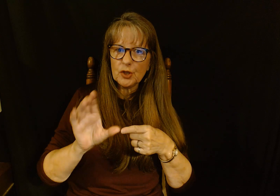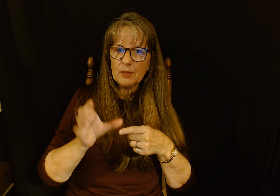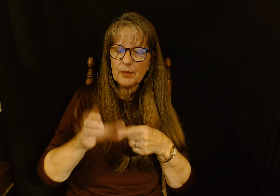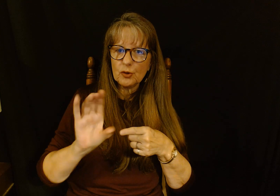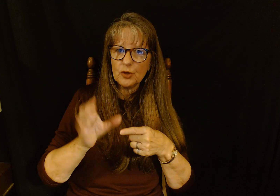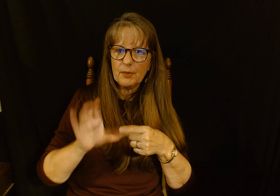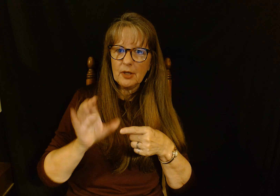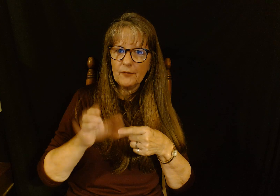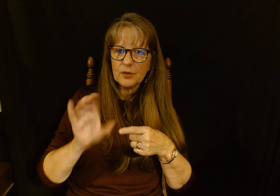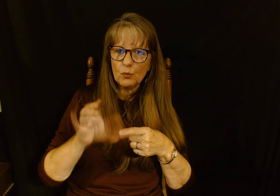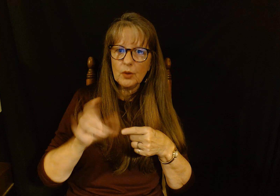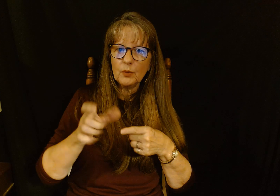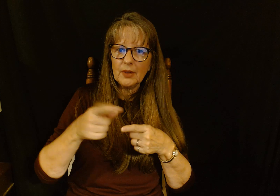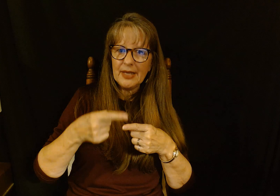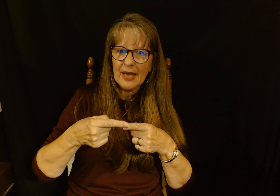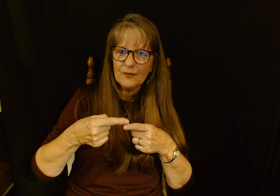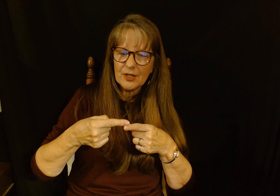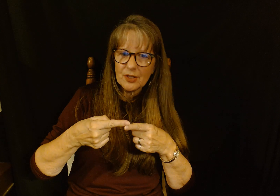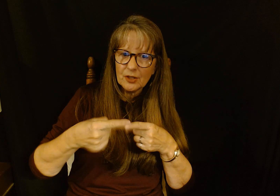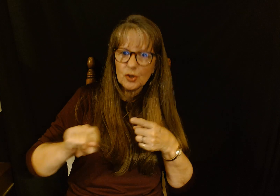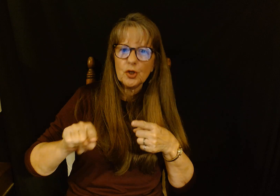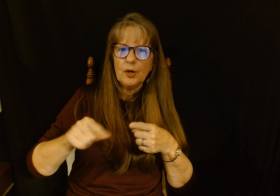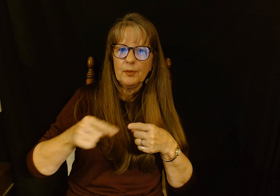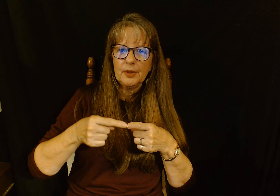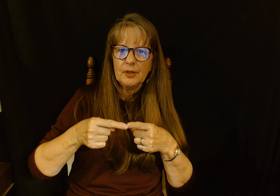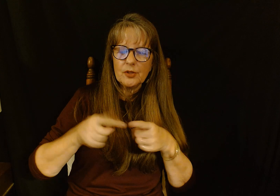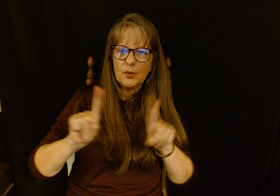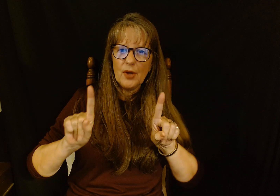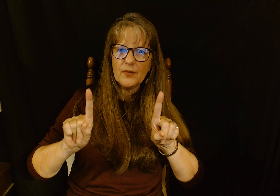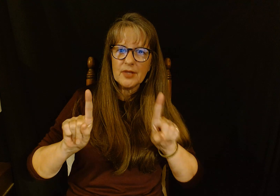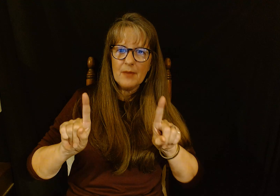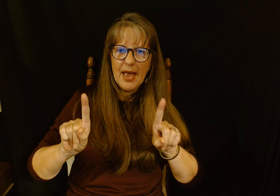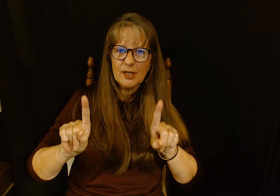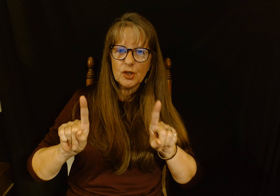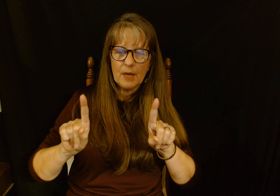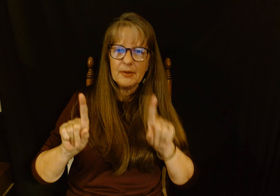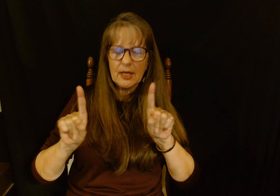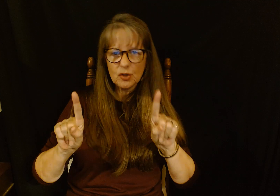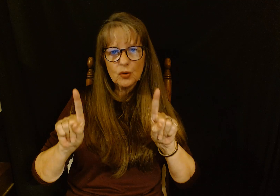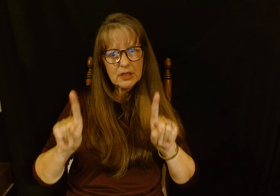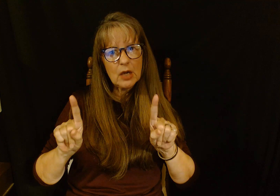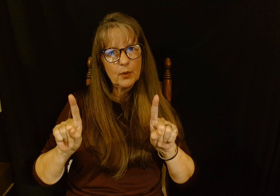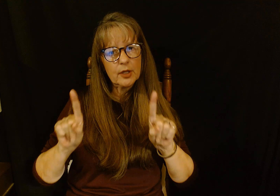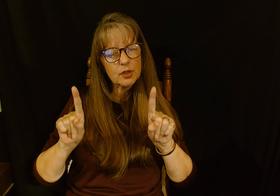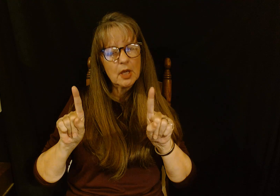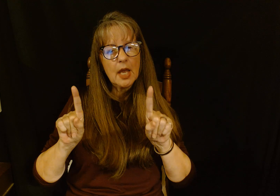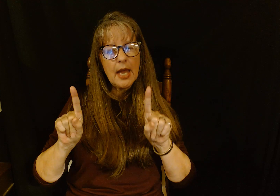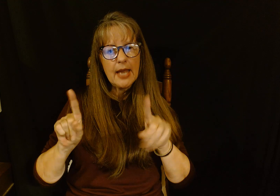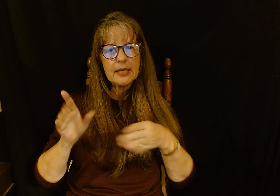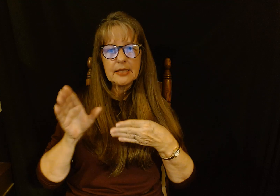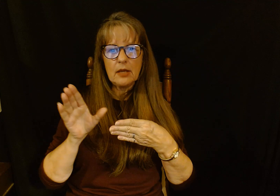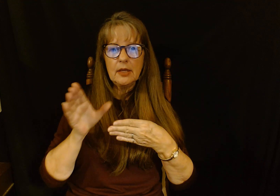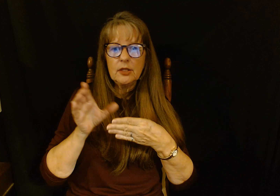because you're chipping it off some wood. Well, a knife is sharp. So you have the same hand shape, and that's, you can tell when it's ASL.